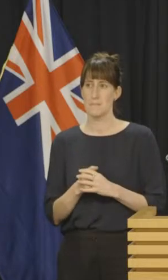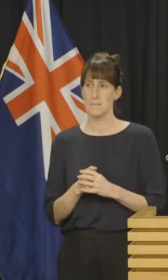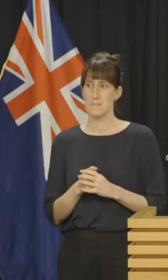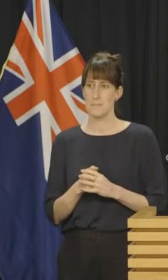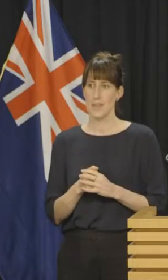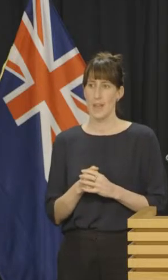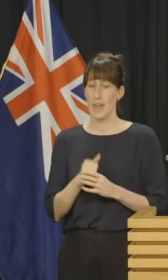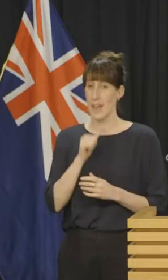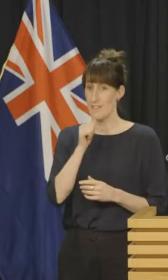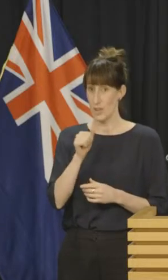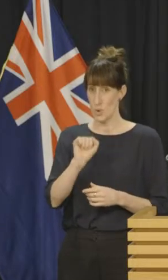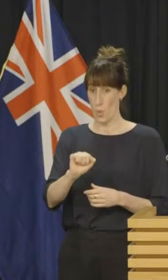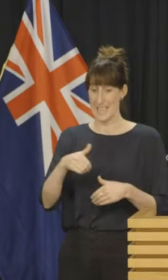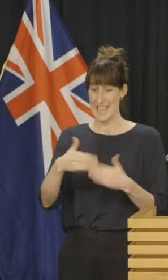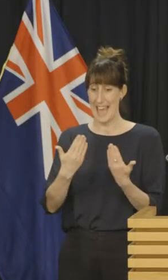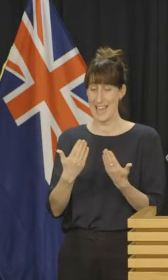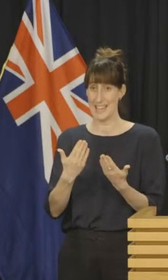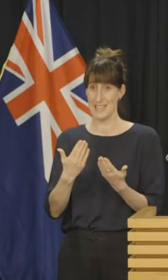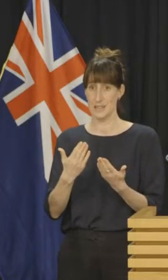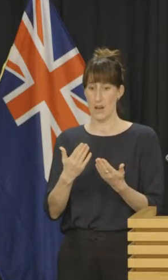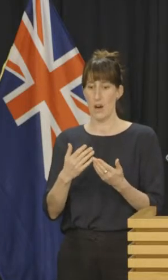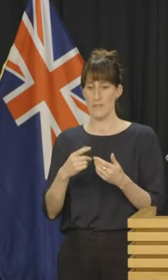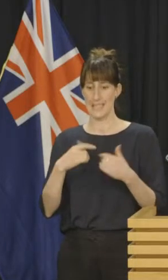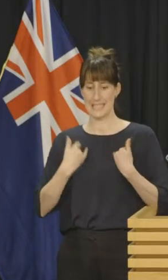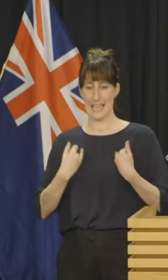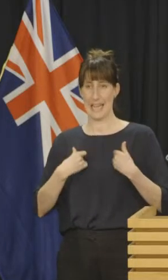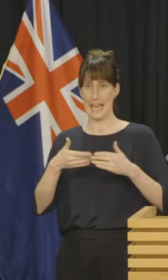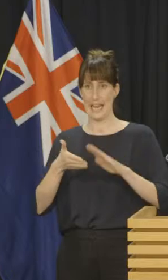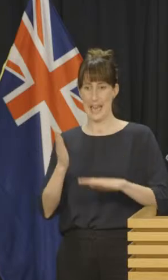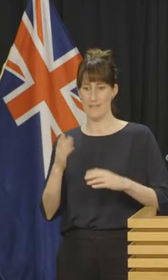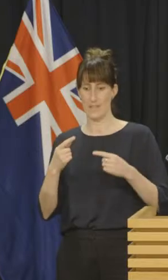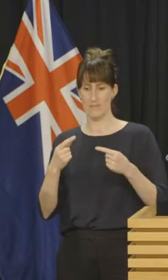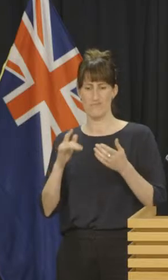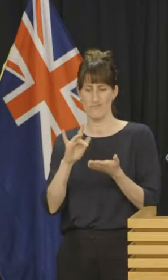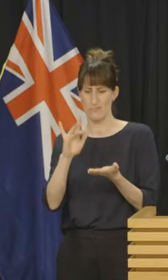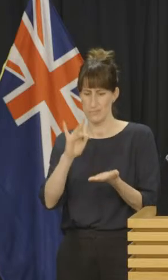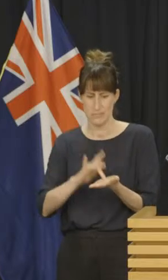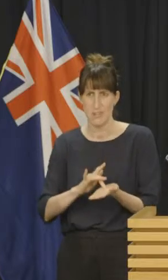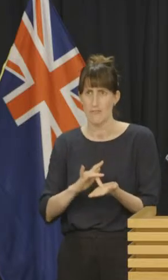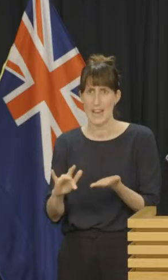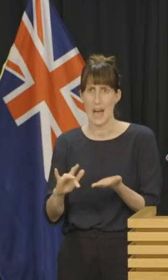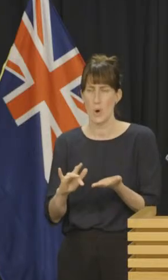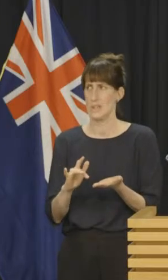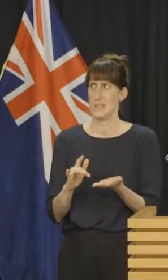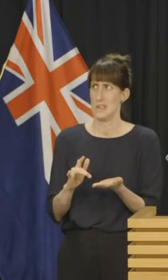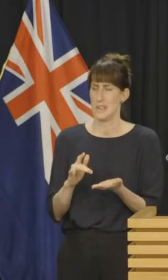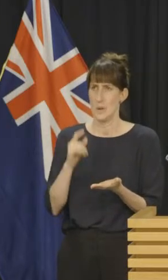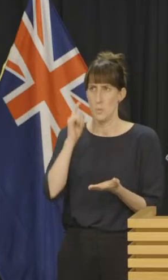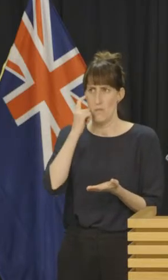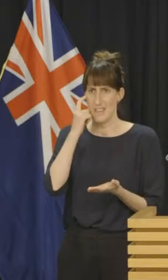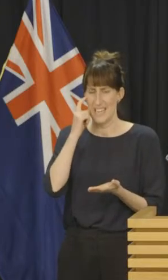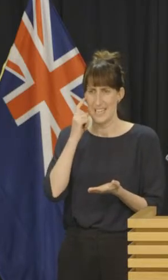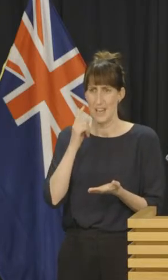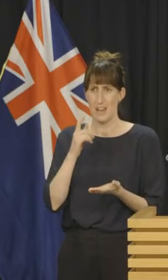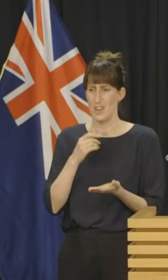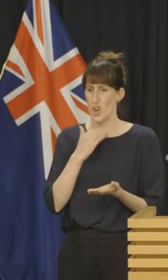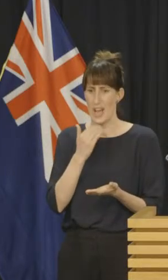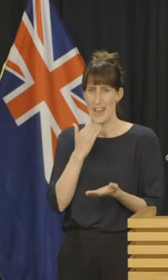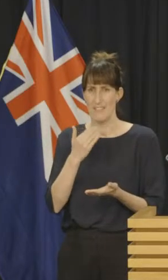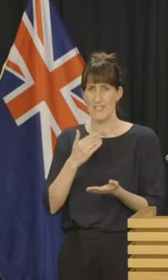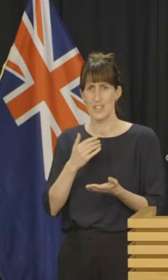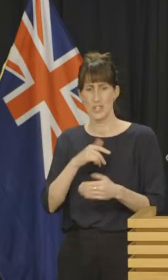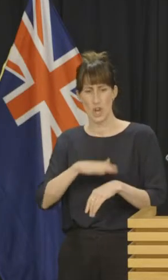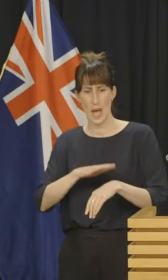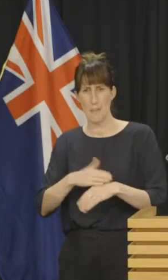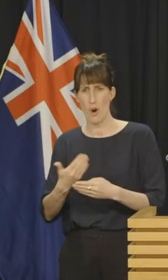or staying home from anywhere. And as the Minister mentioned, a very important public health measure is that people do not expose